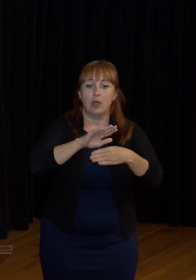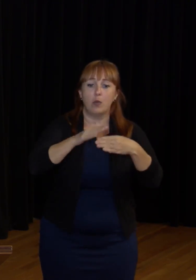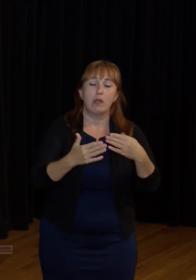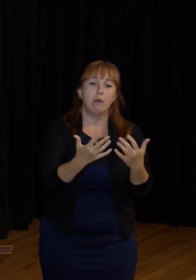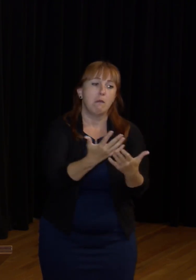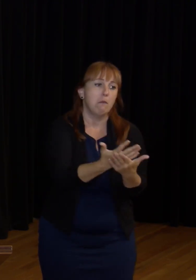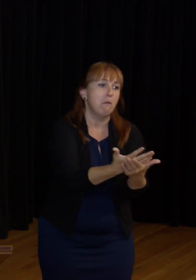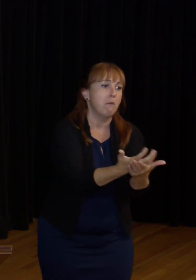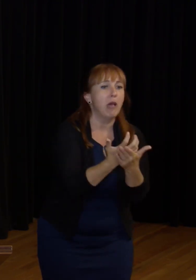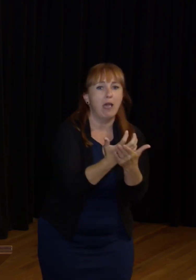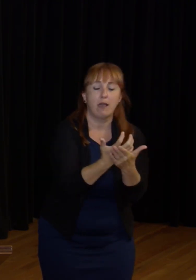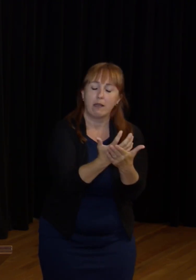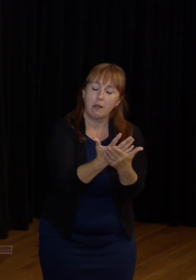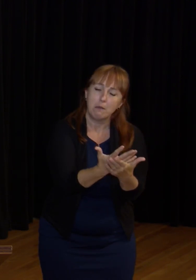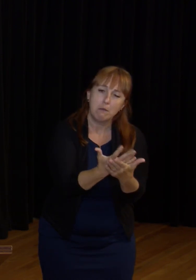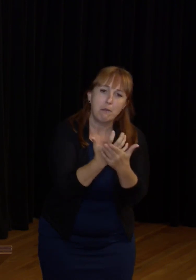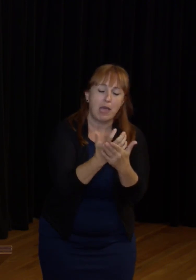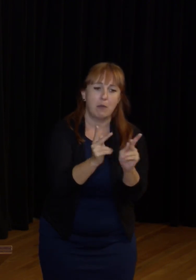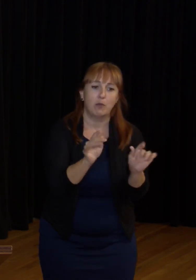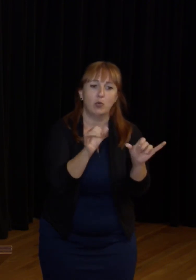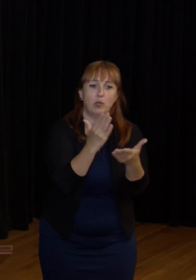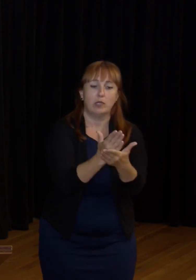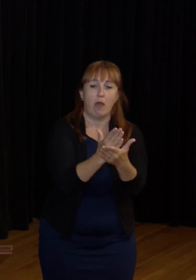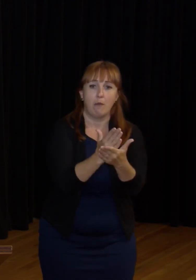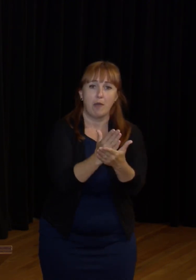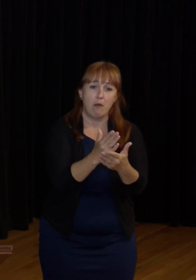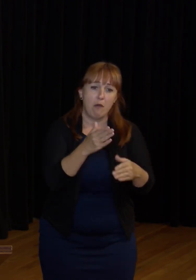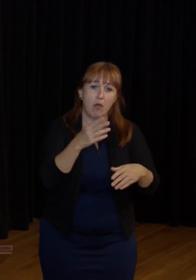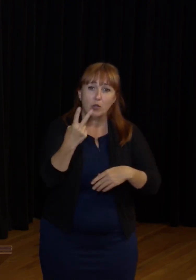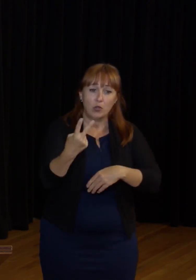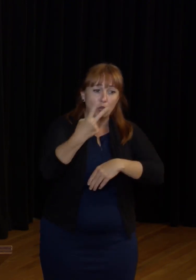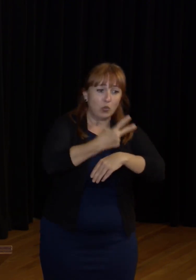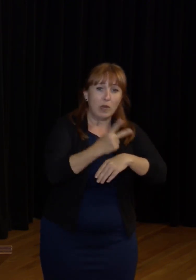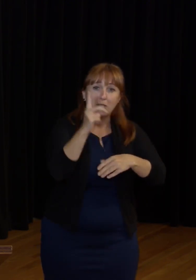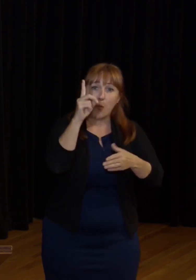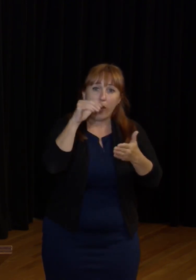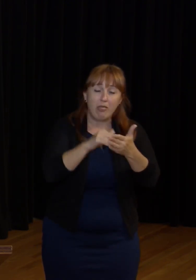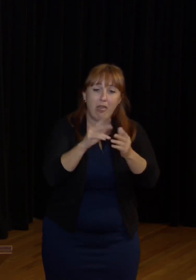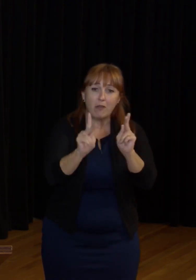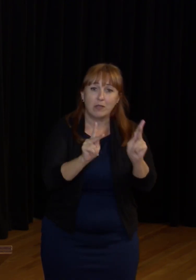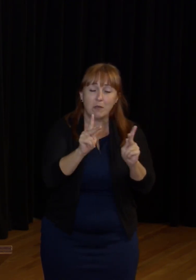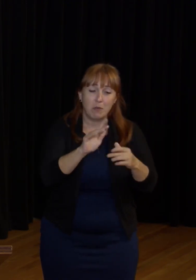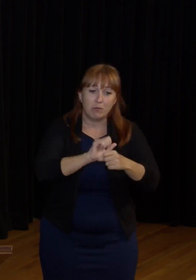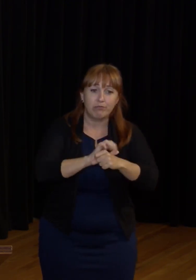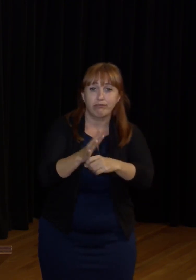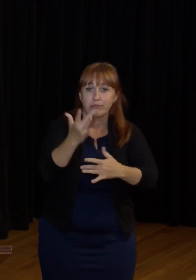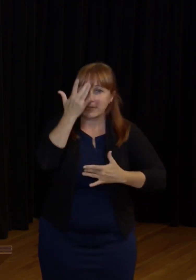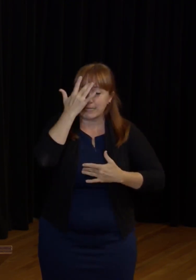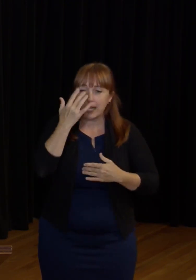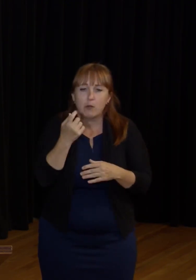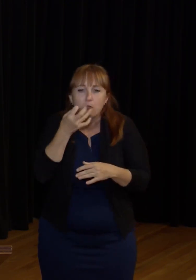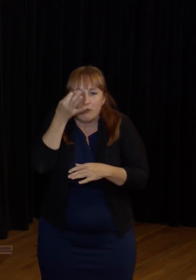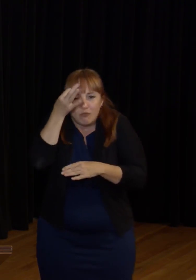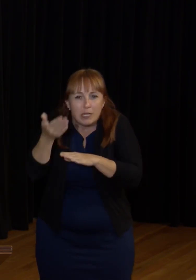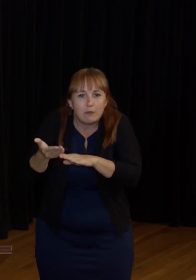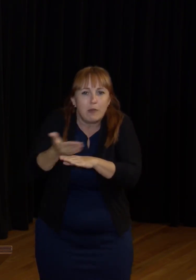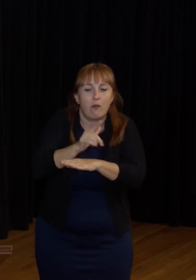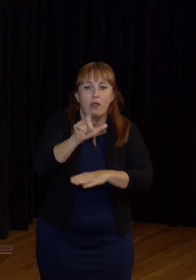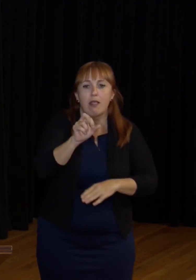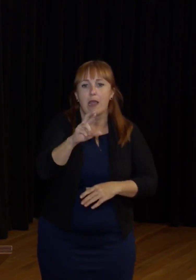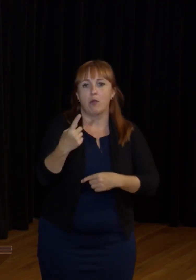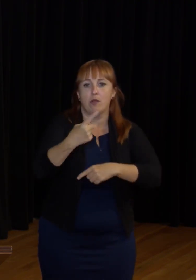careful, very fearful. Those two dates I just gave you at over 1,000 cases were just before the Labor Day weekend. So I feel very grateful on what's happened